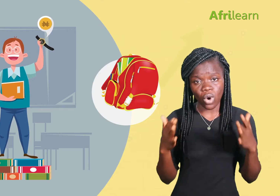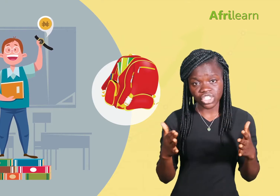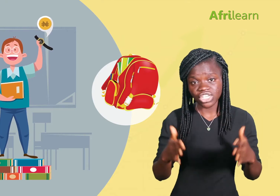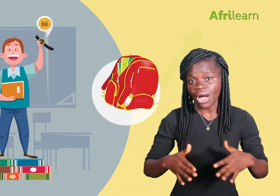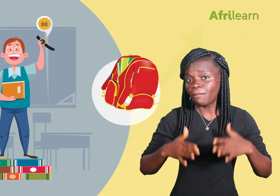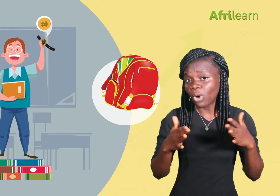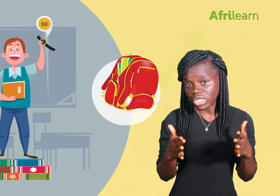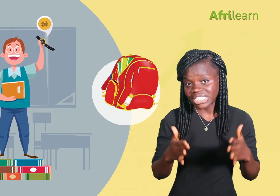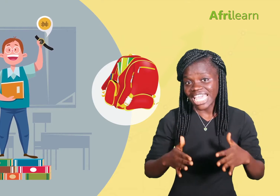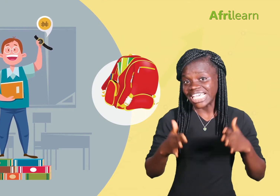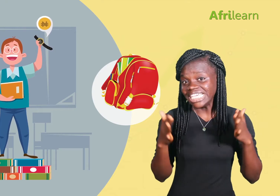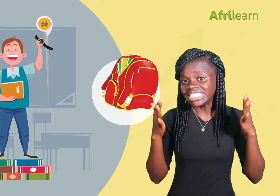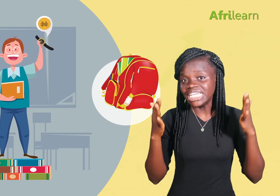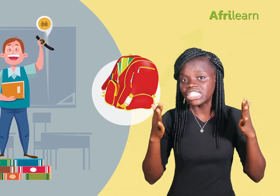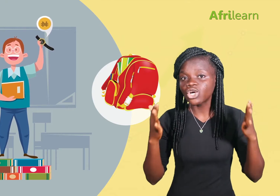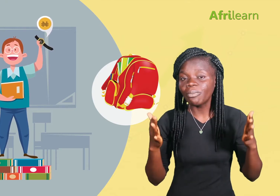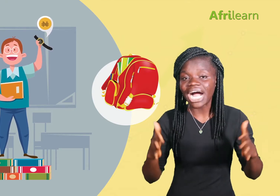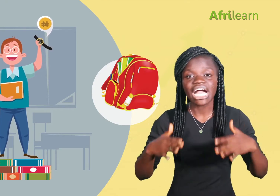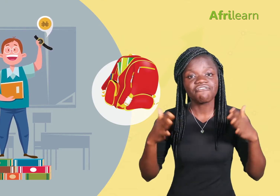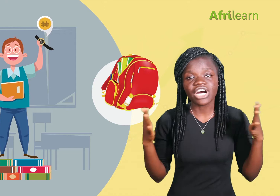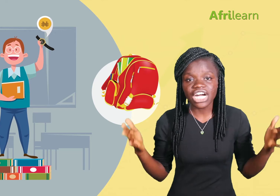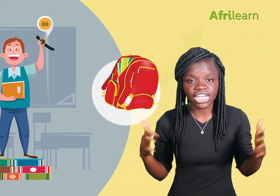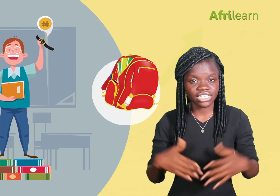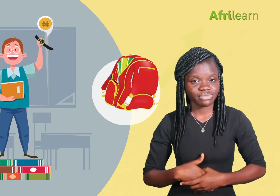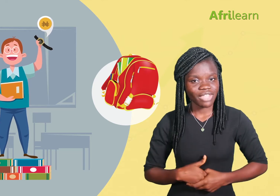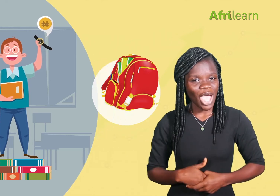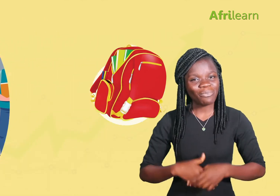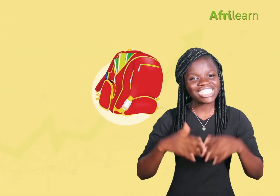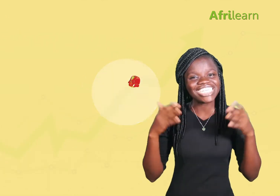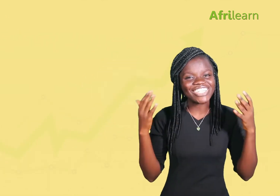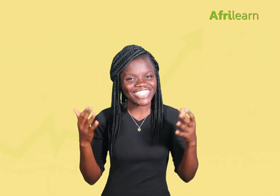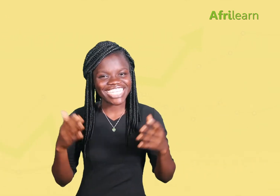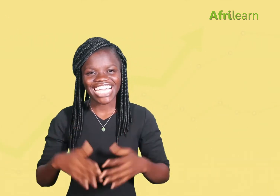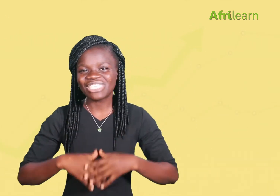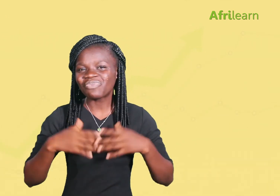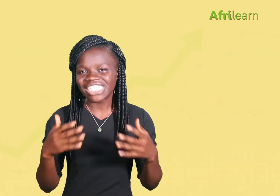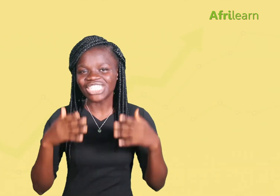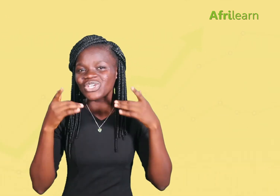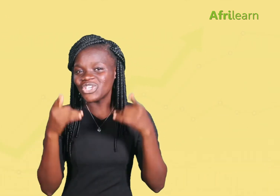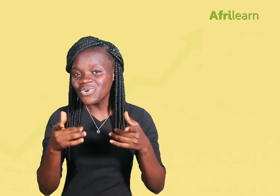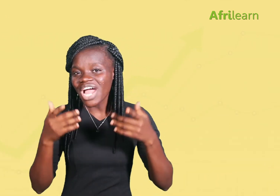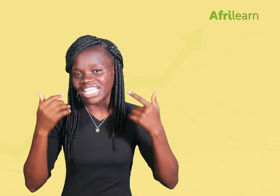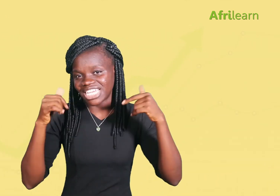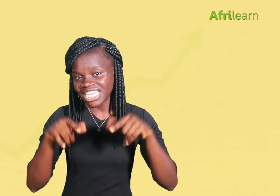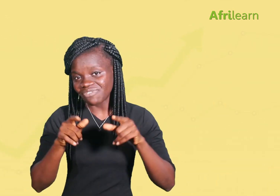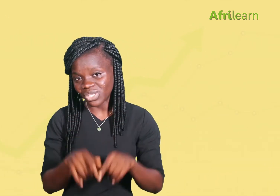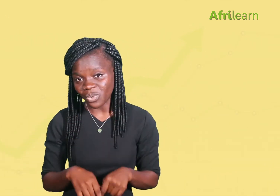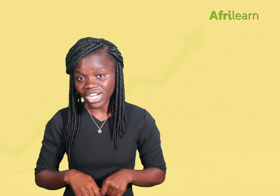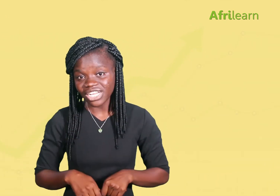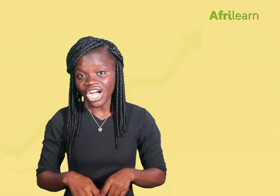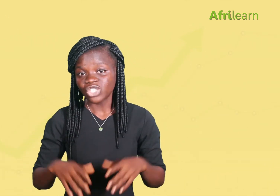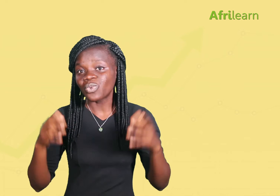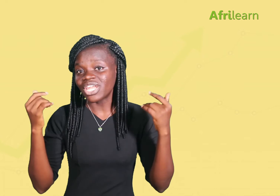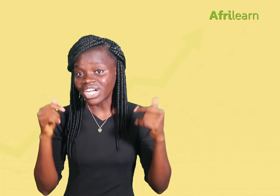of the watch bought is the school bag for good. Opportunity cost is important to you as an